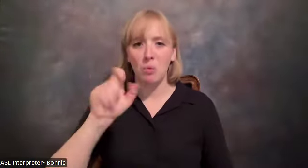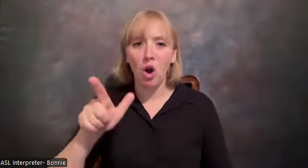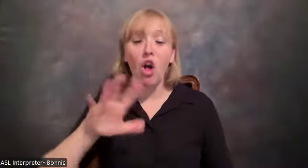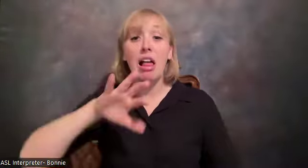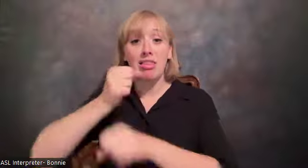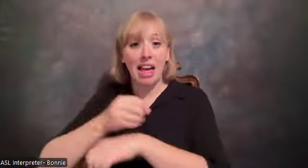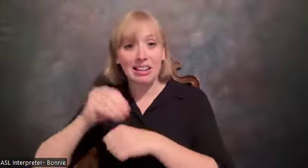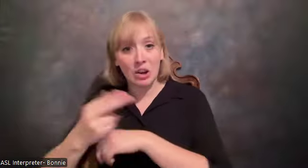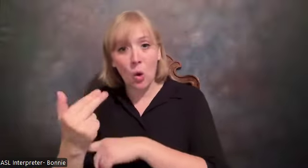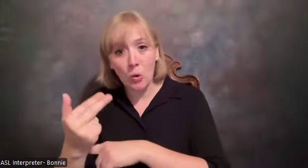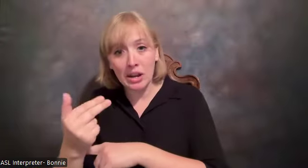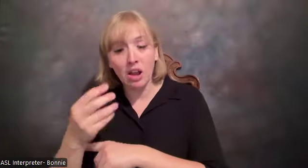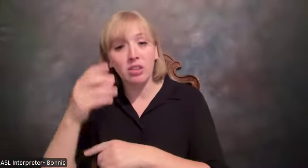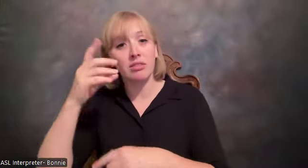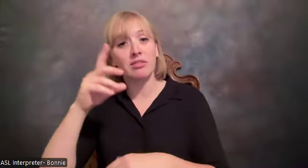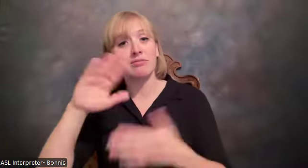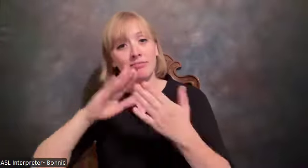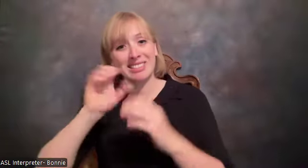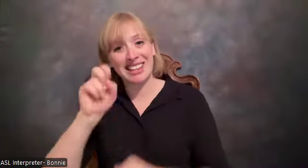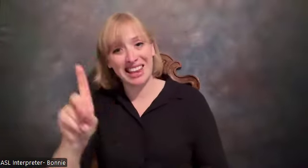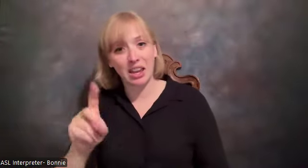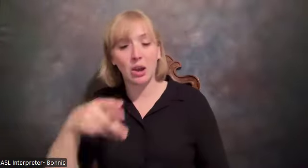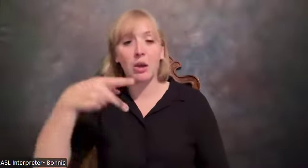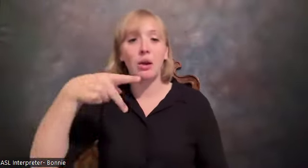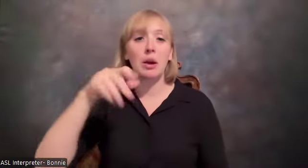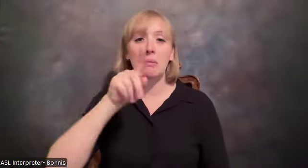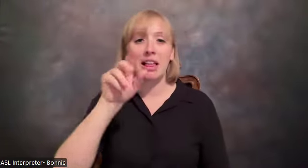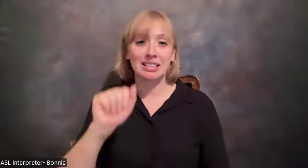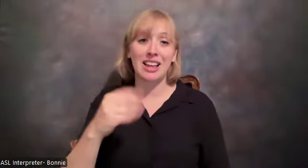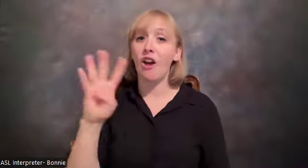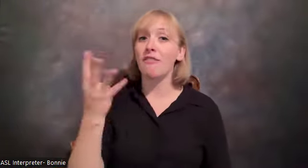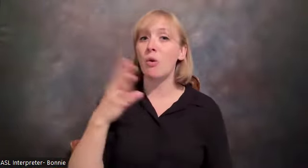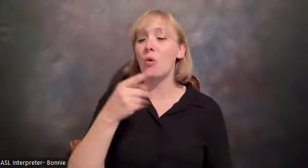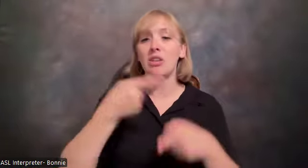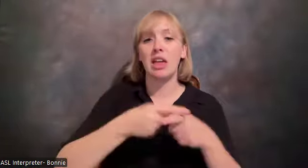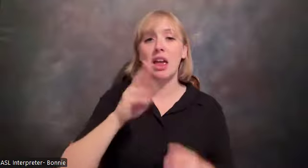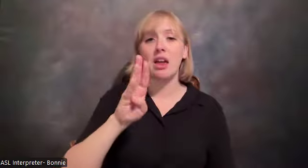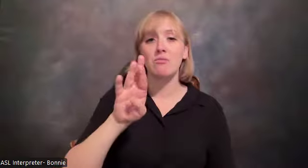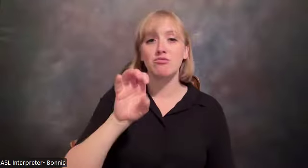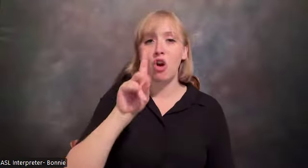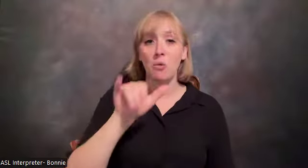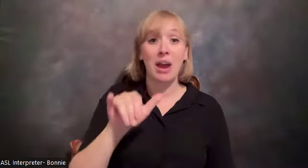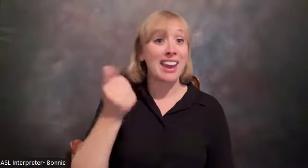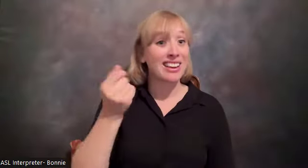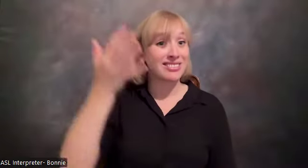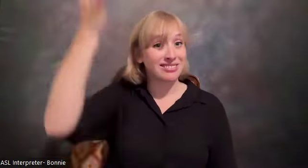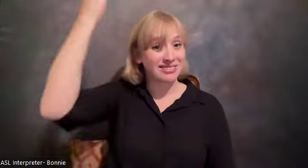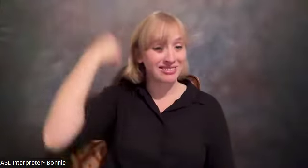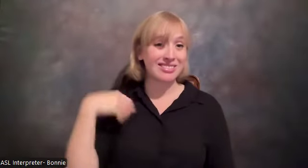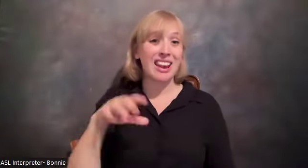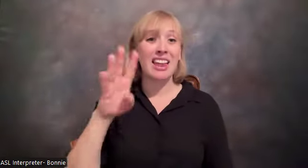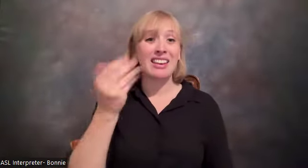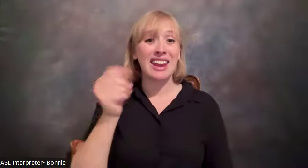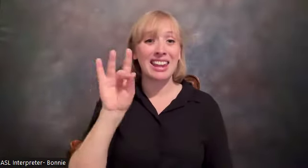a little hotel room in downtown San Diego. Plaza Hotel, 4th and Broadway. It was $13 a night back in 1986, fine